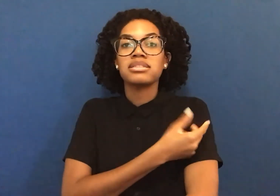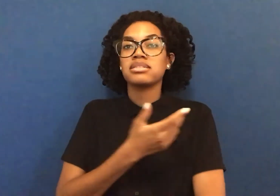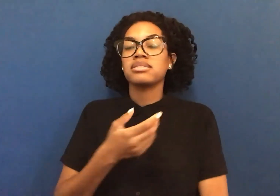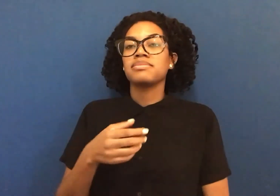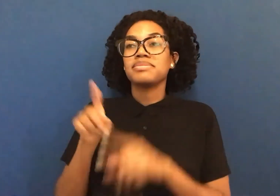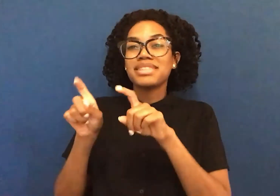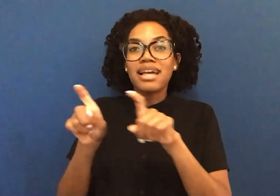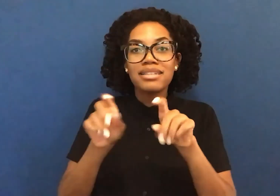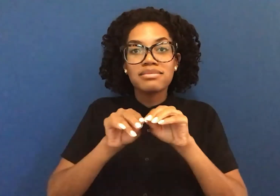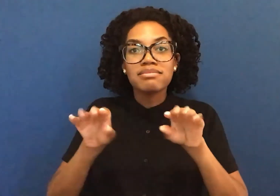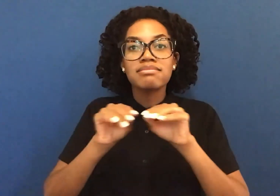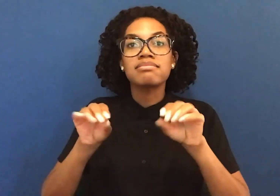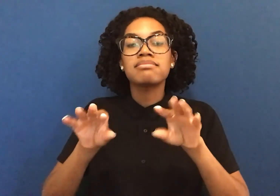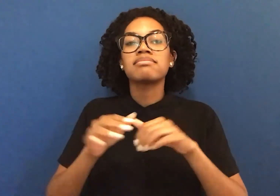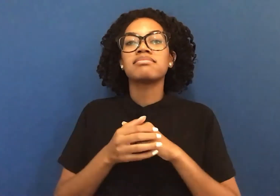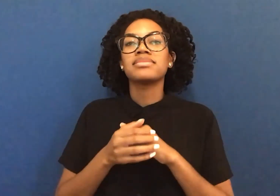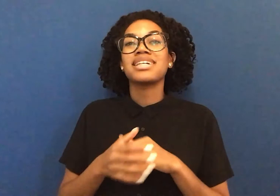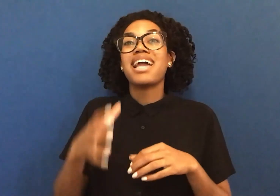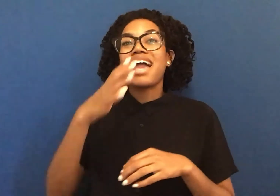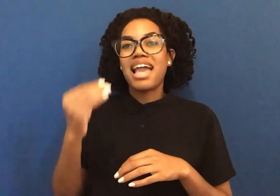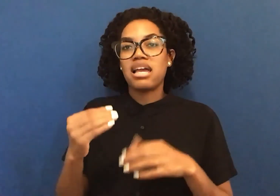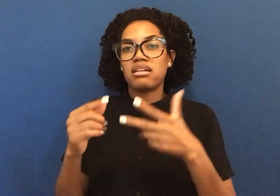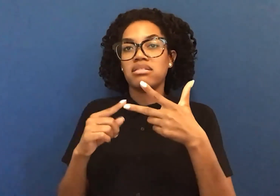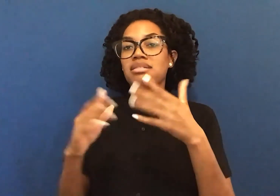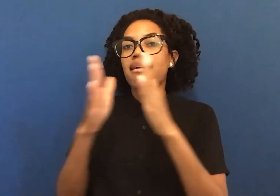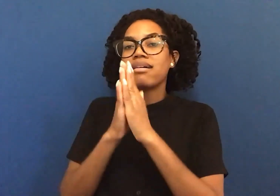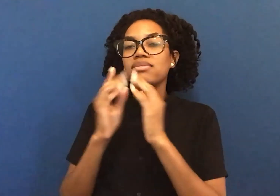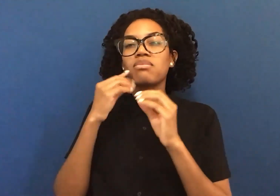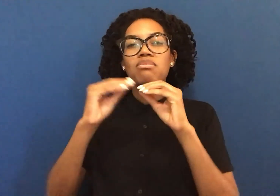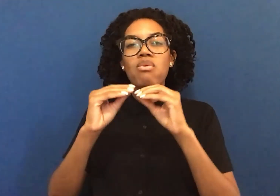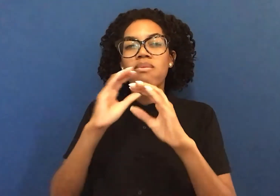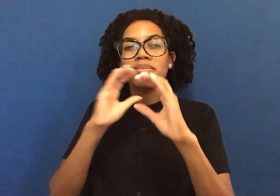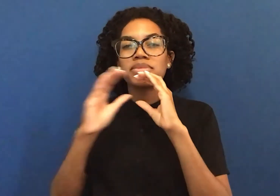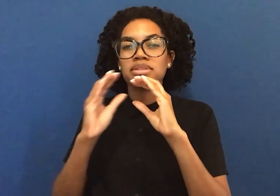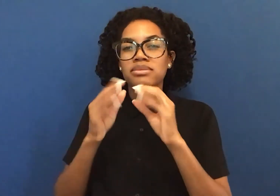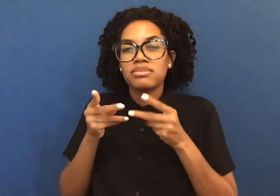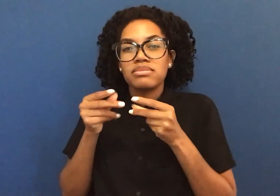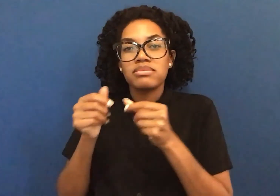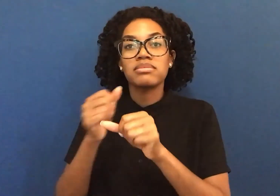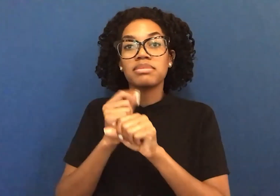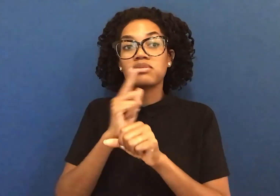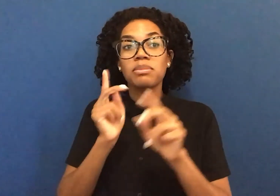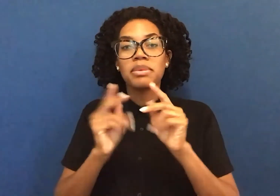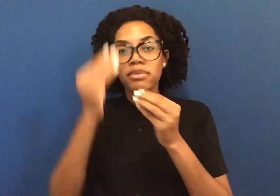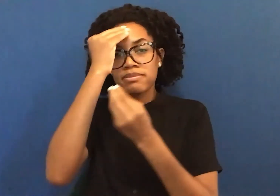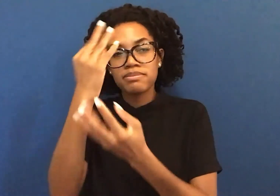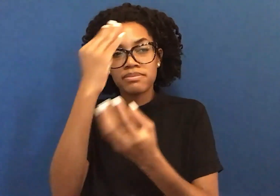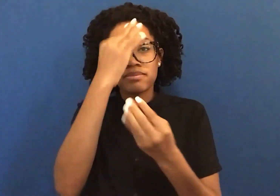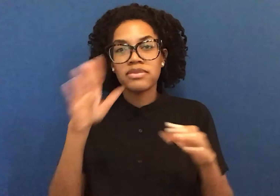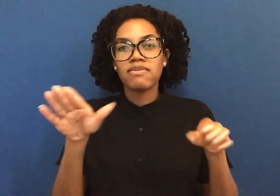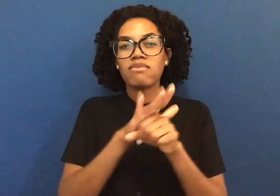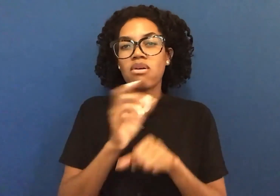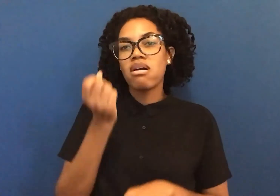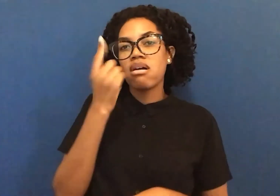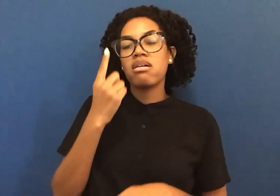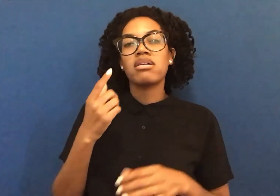honest, accurate, culturally competent communications to make sure everyone has the information they need to make empowered choices about their health.